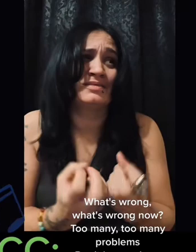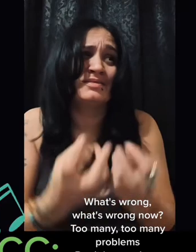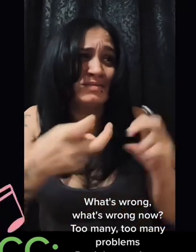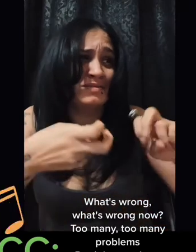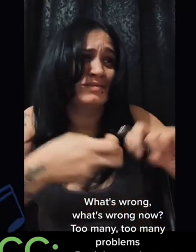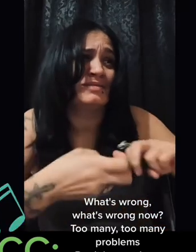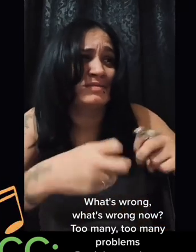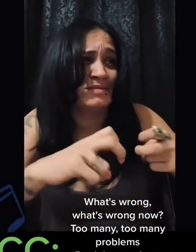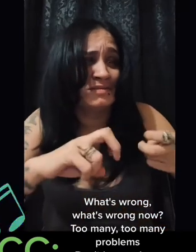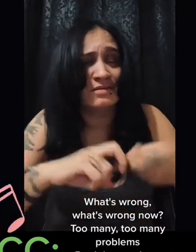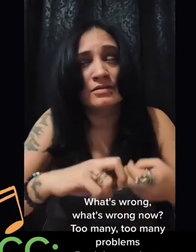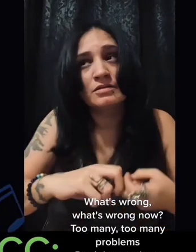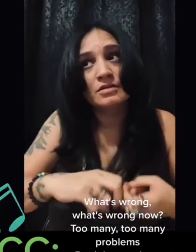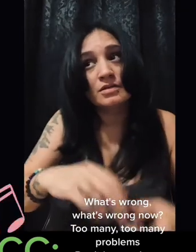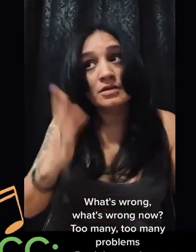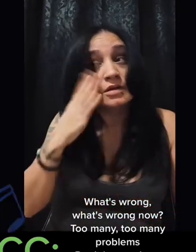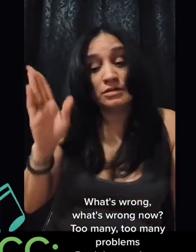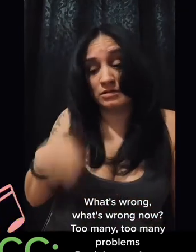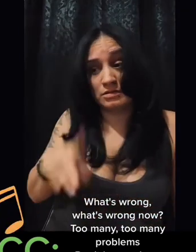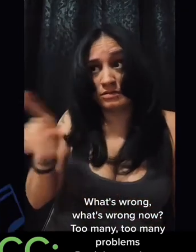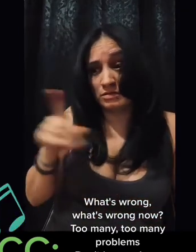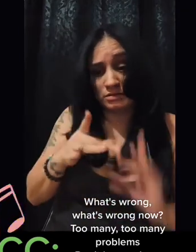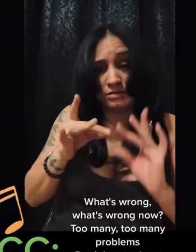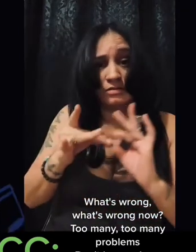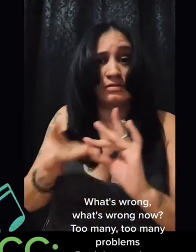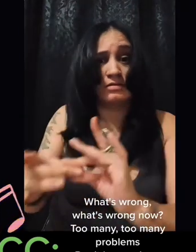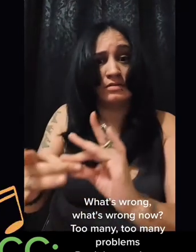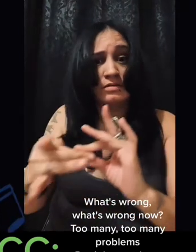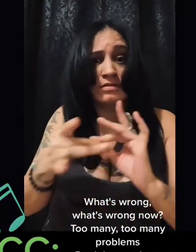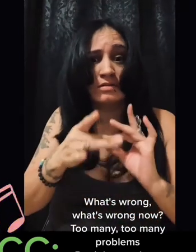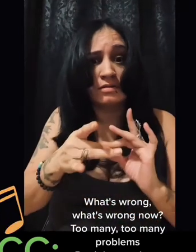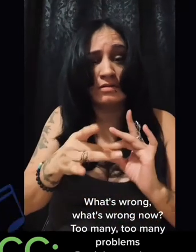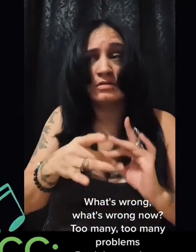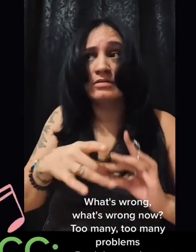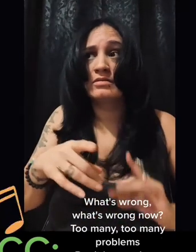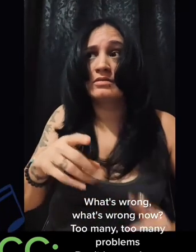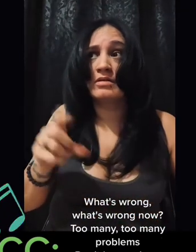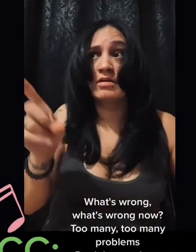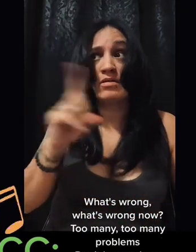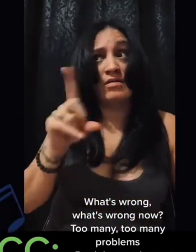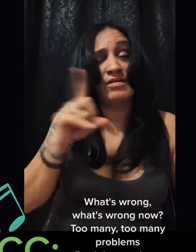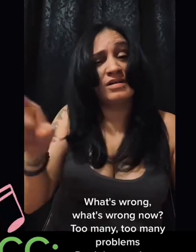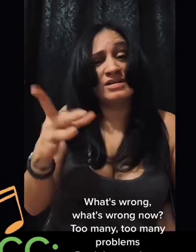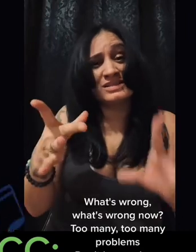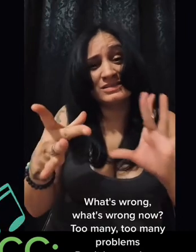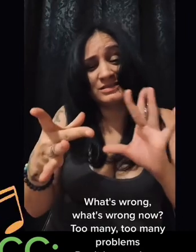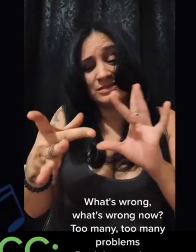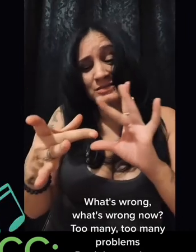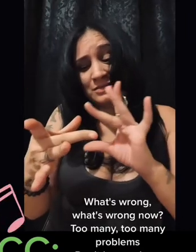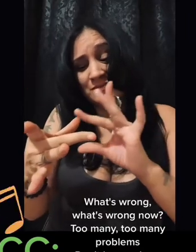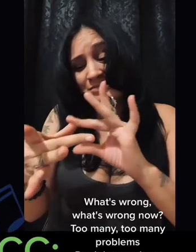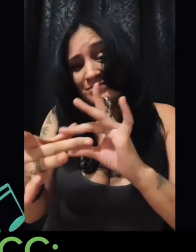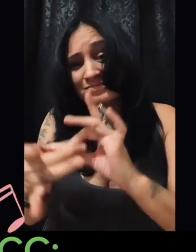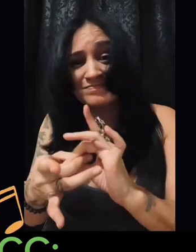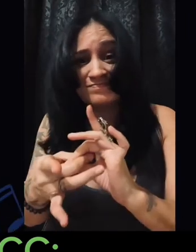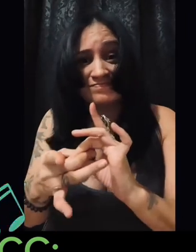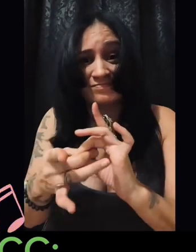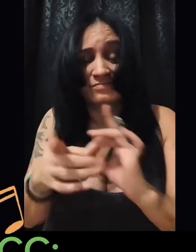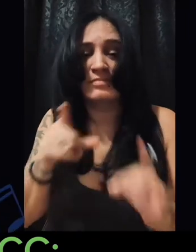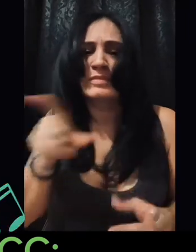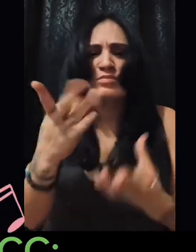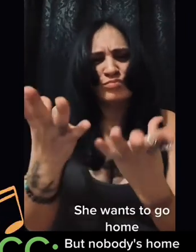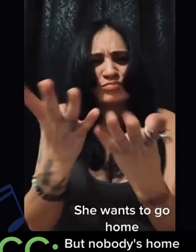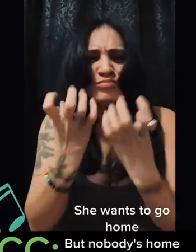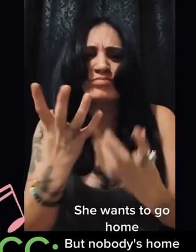many, too many problems Don't know where she belongs Where she belongs